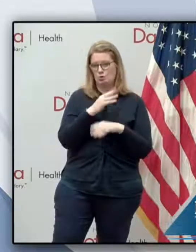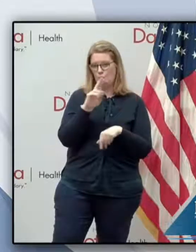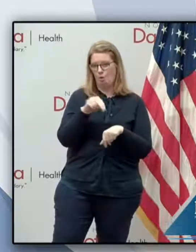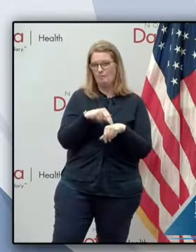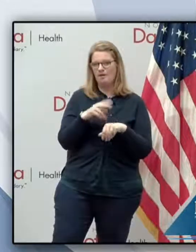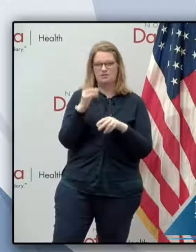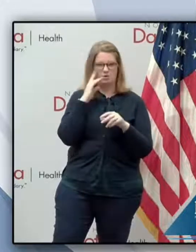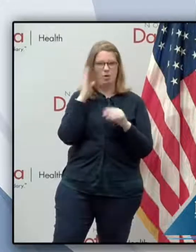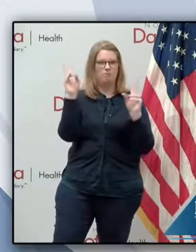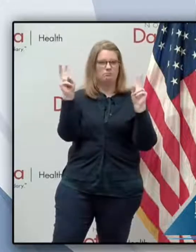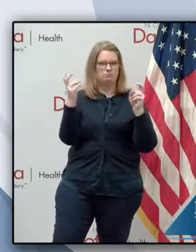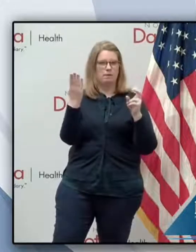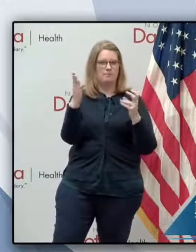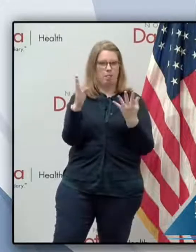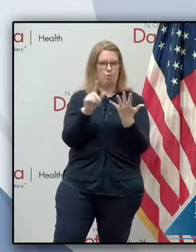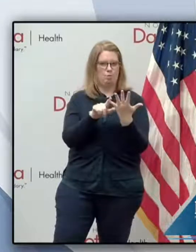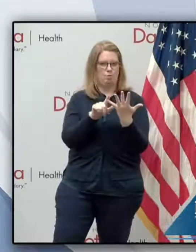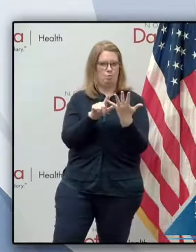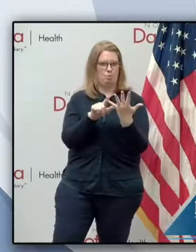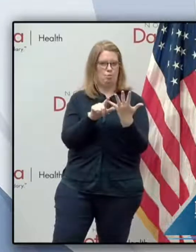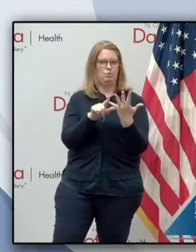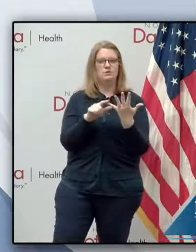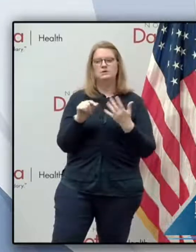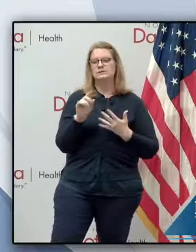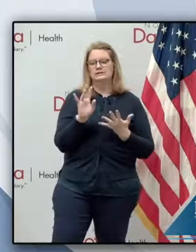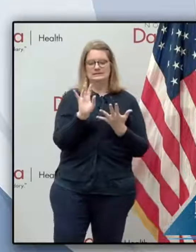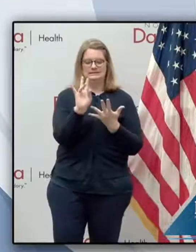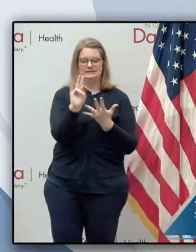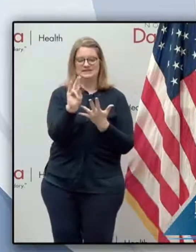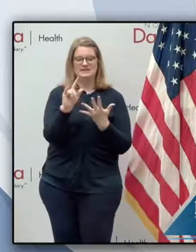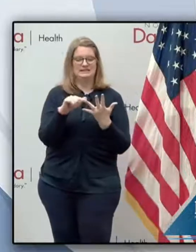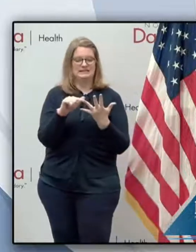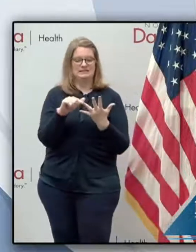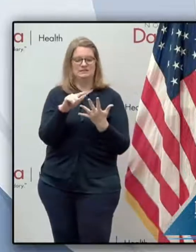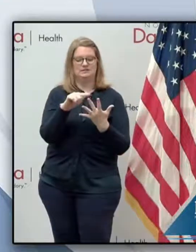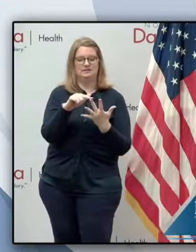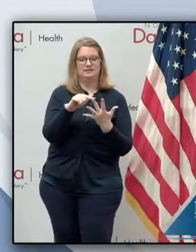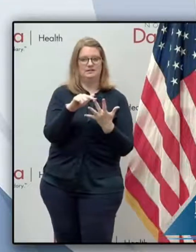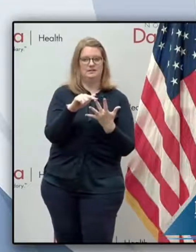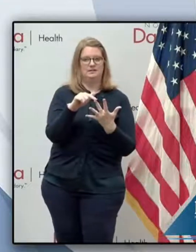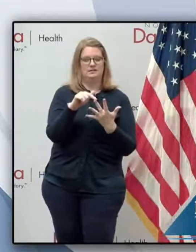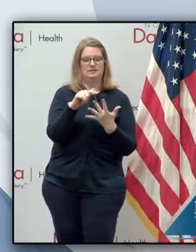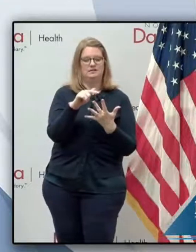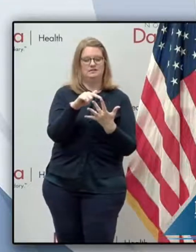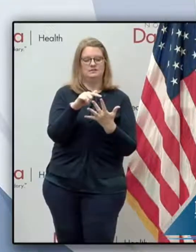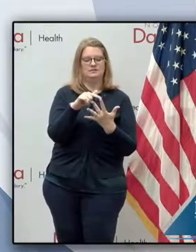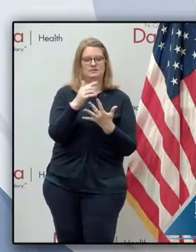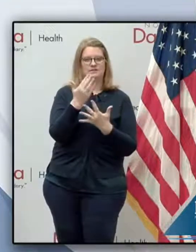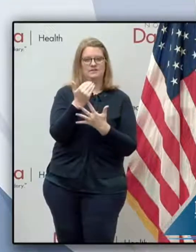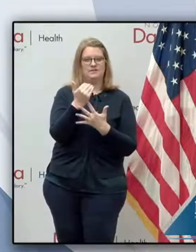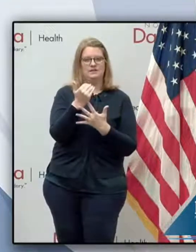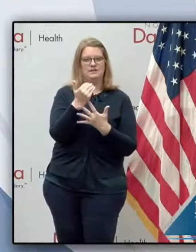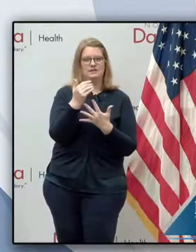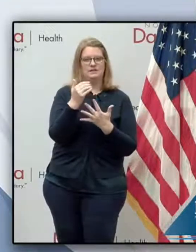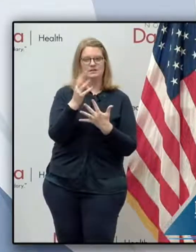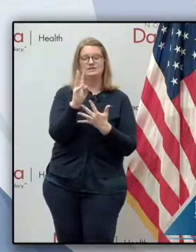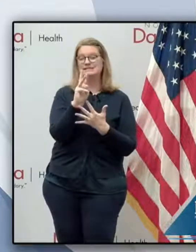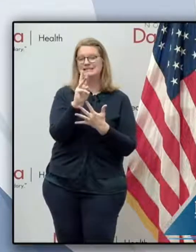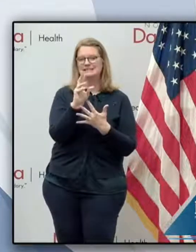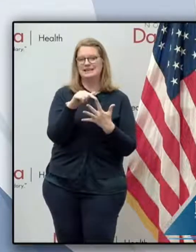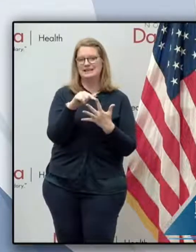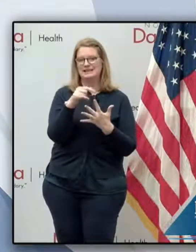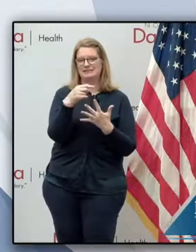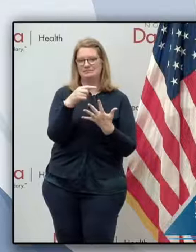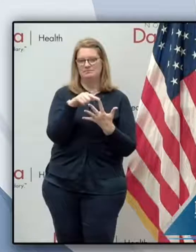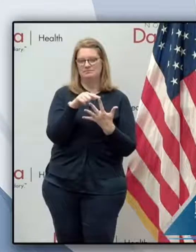level, 17 at the low risk or green, 15 at moderate risk, and 16 counties in high. And